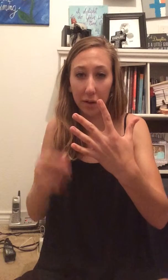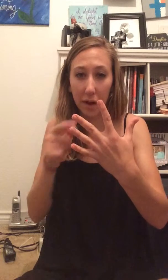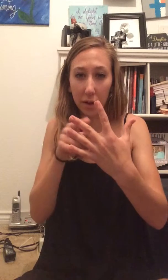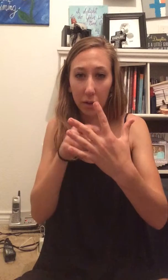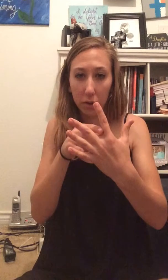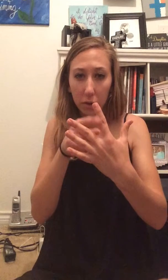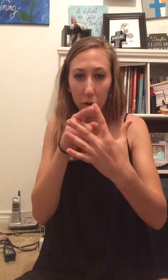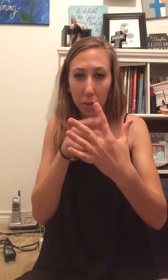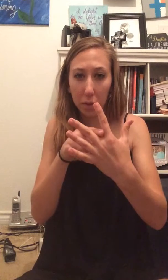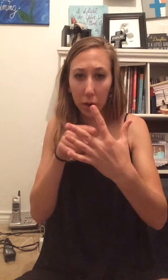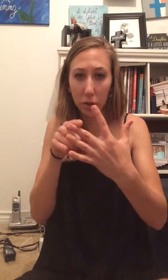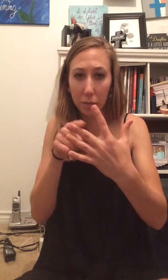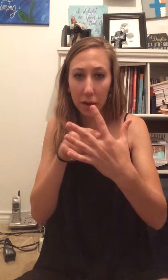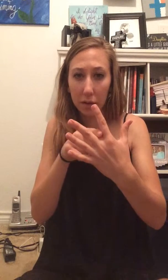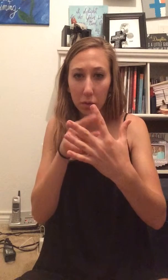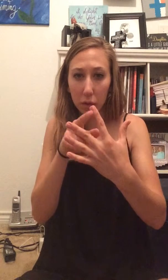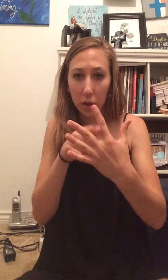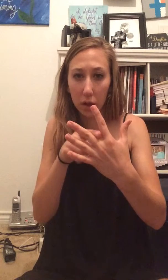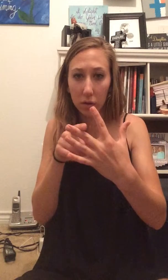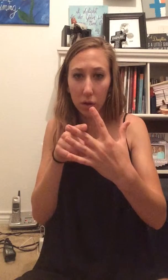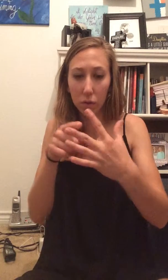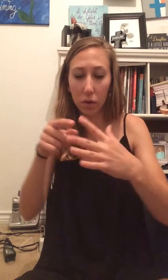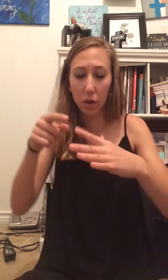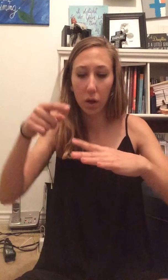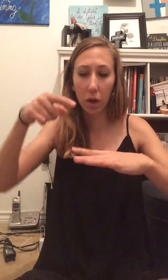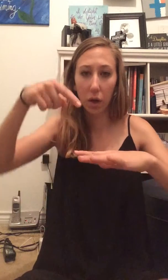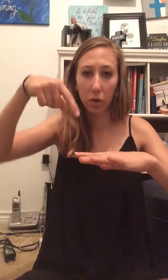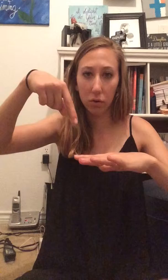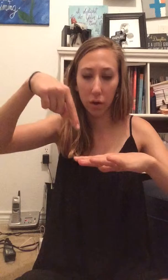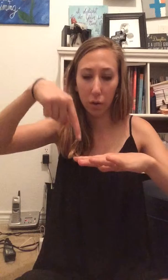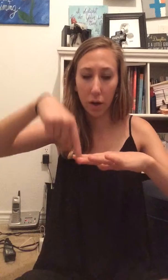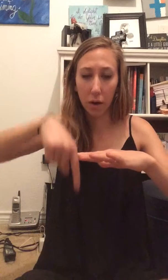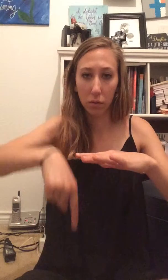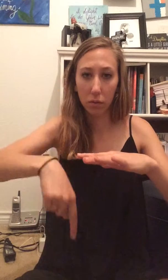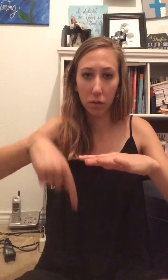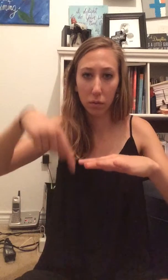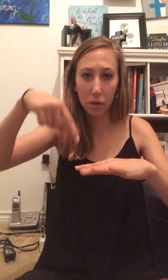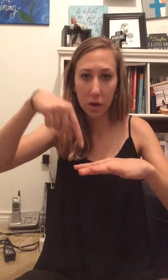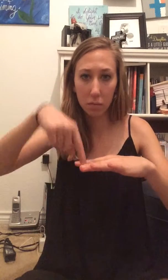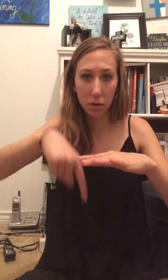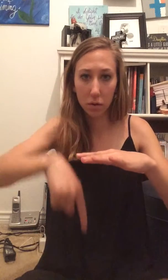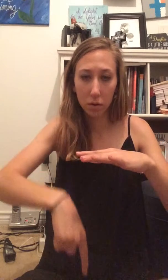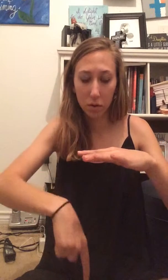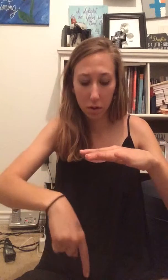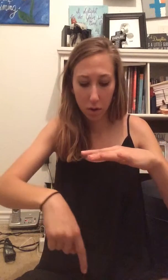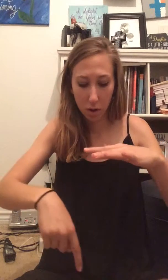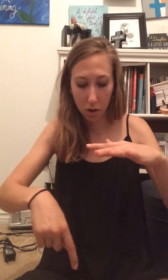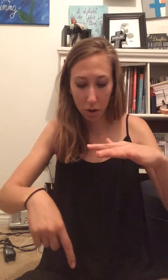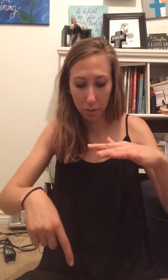like that. There's a little bit bigger space in between these two and you just go down. So deep. Um,